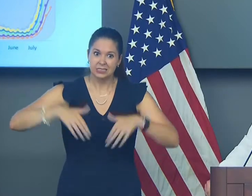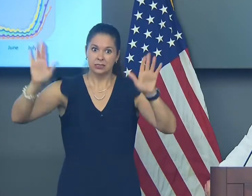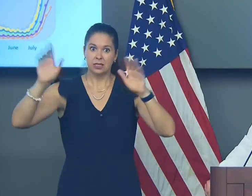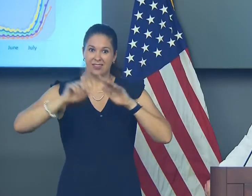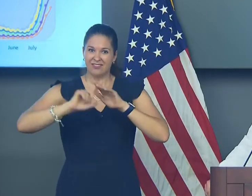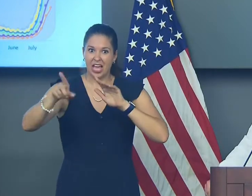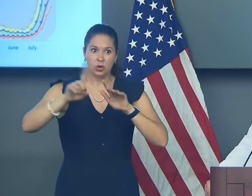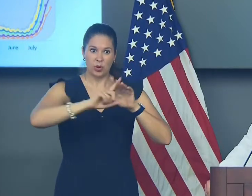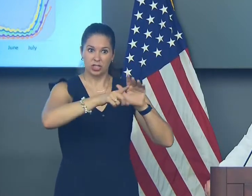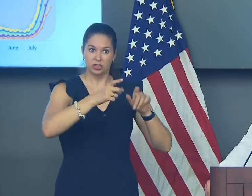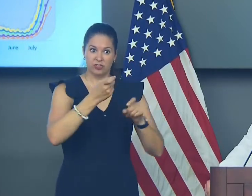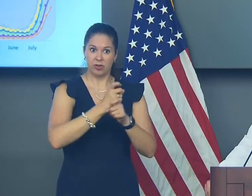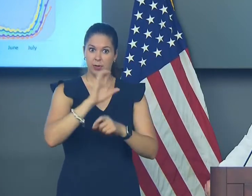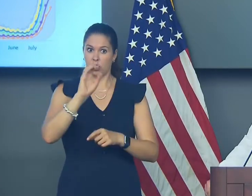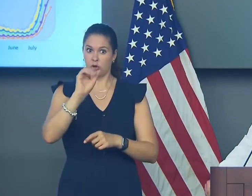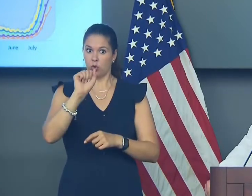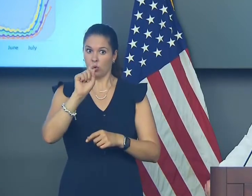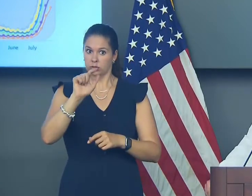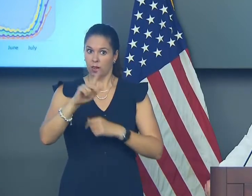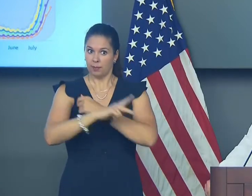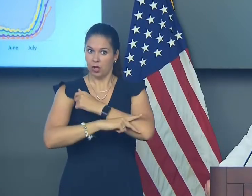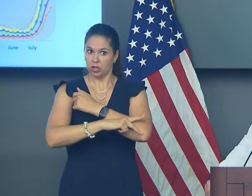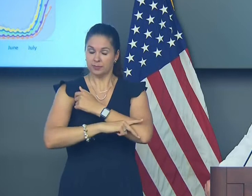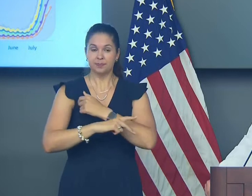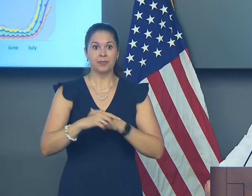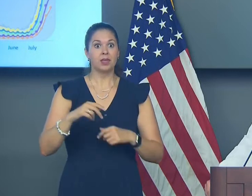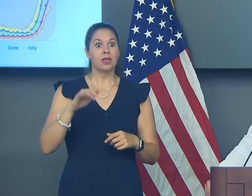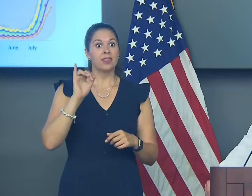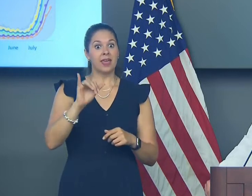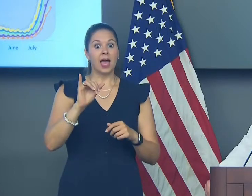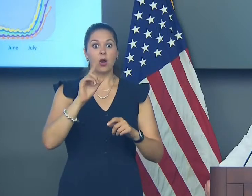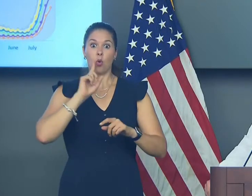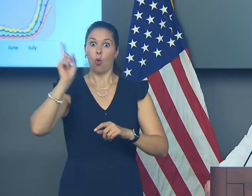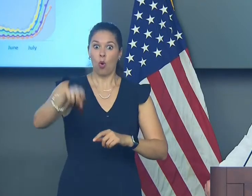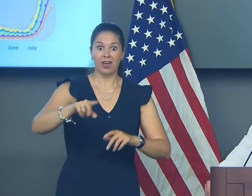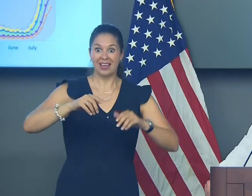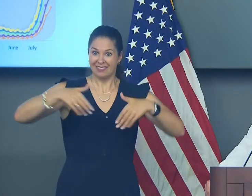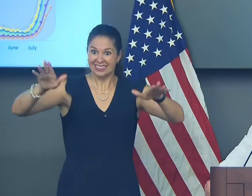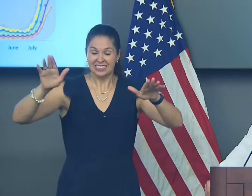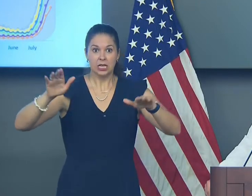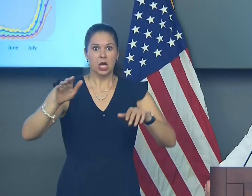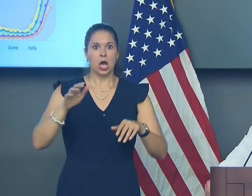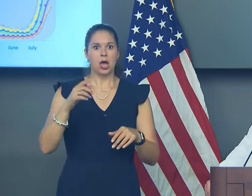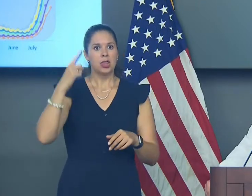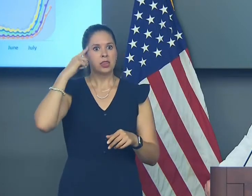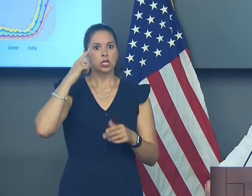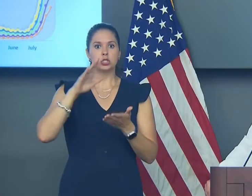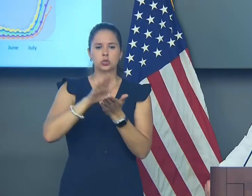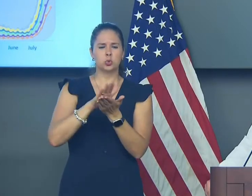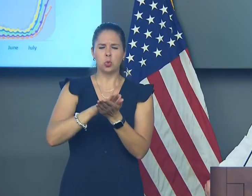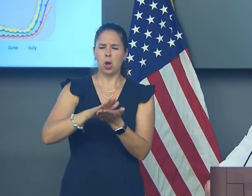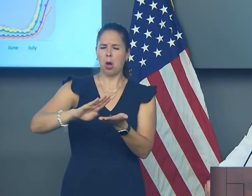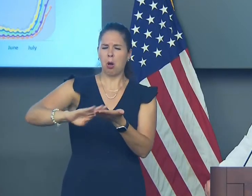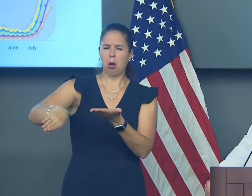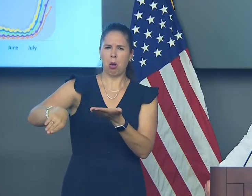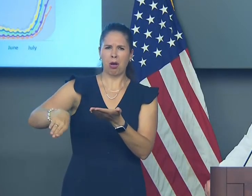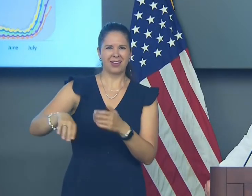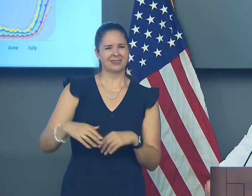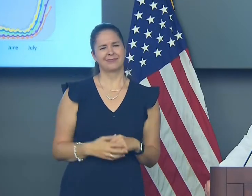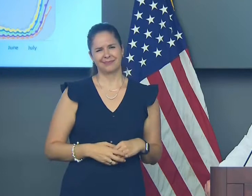from coastal parishes, it's not like that order of evacuation wouldn't apply to the schools in those coastal